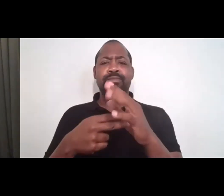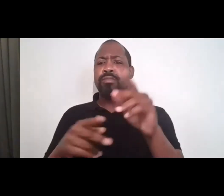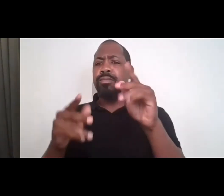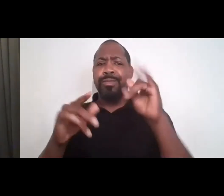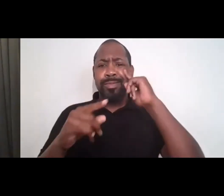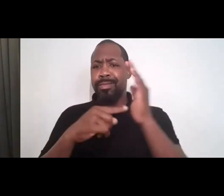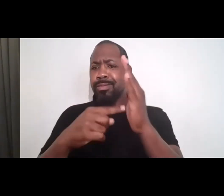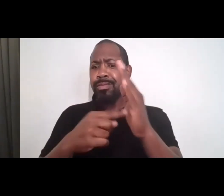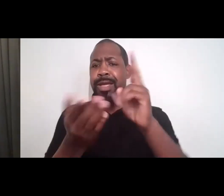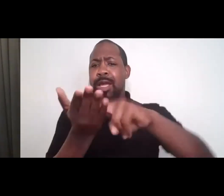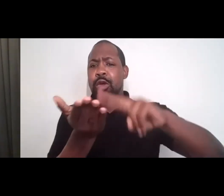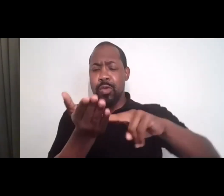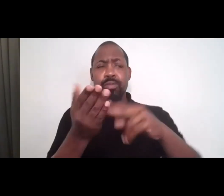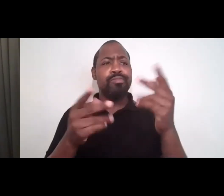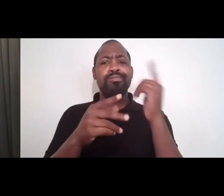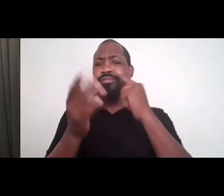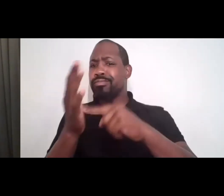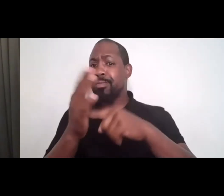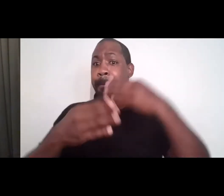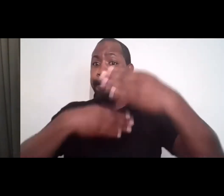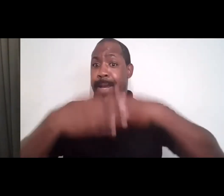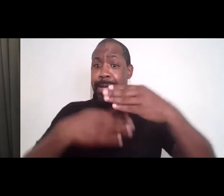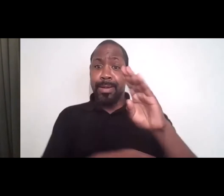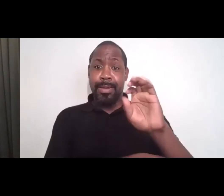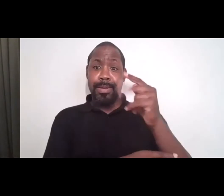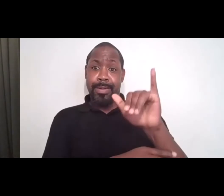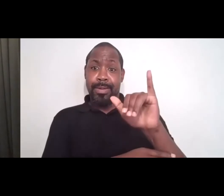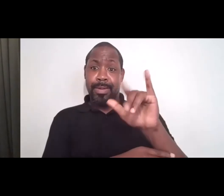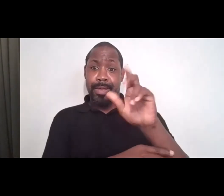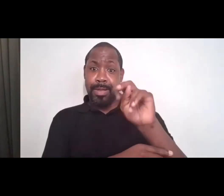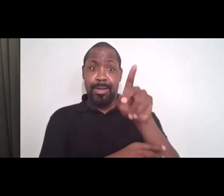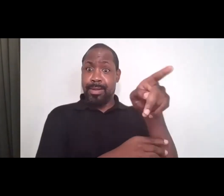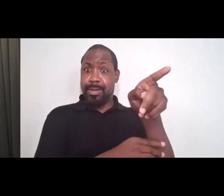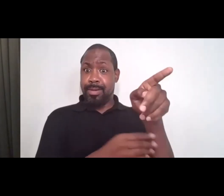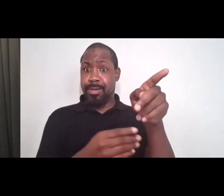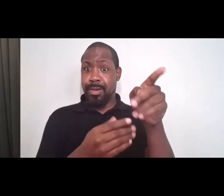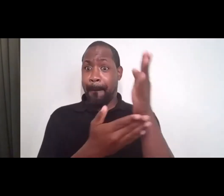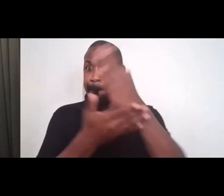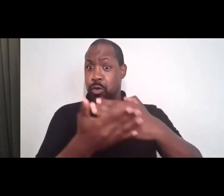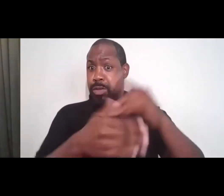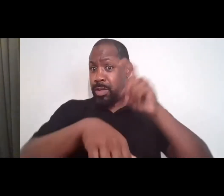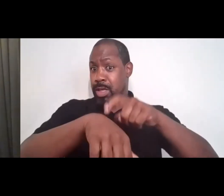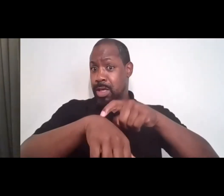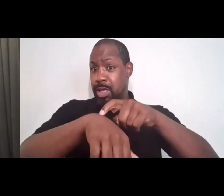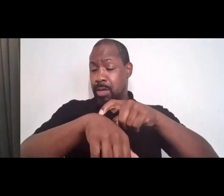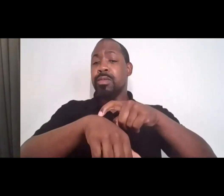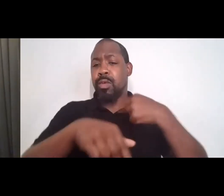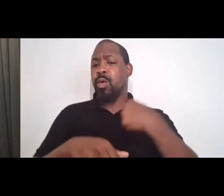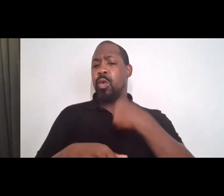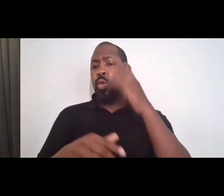contract services. We already have contracts with Bethany Link. She has been